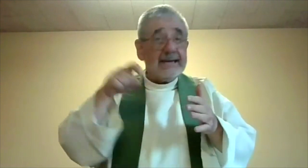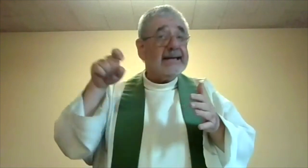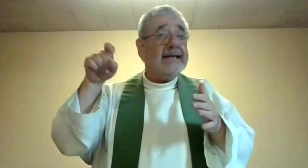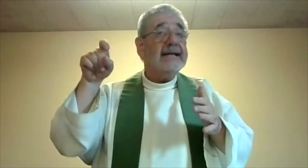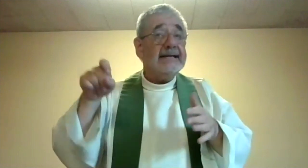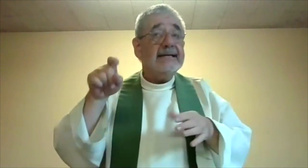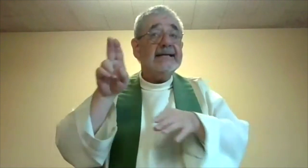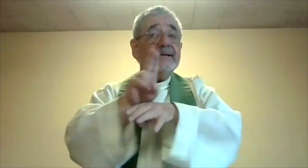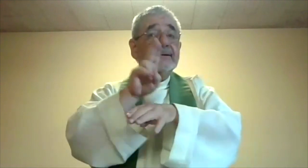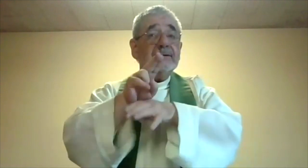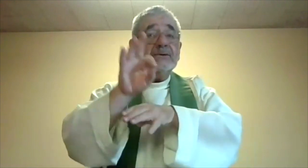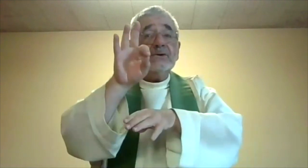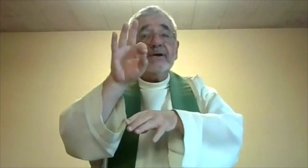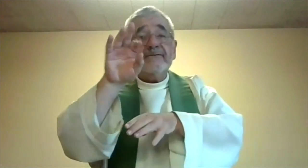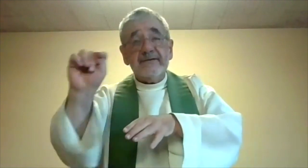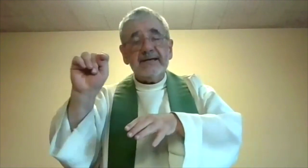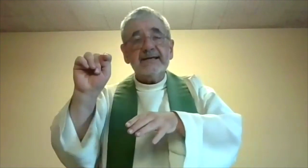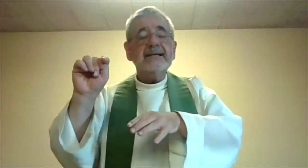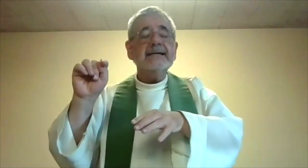Sometimes we need to move our feet